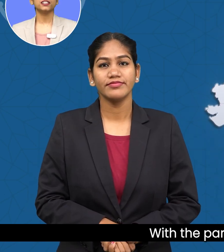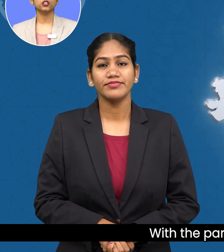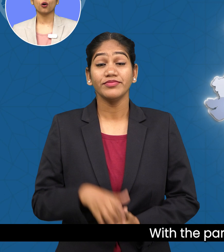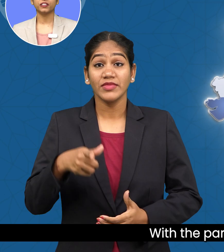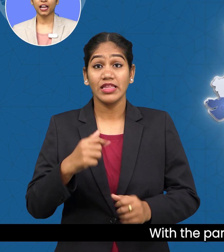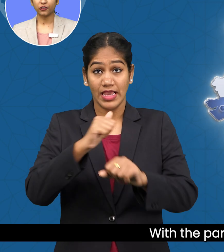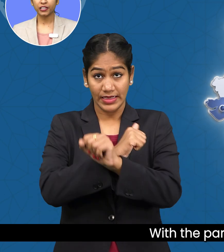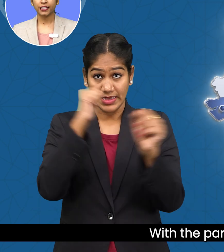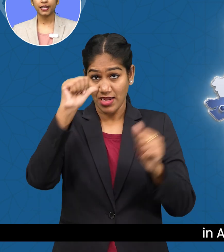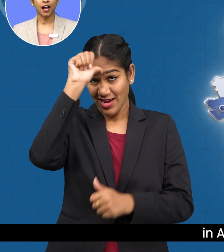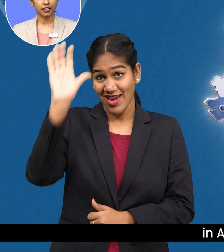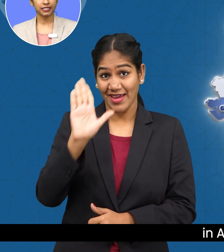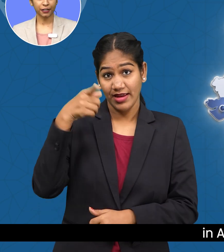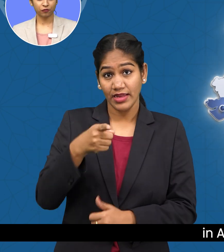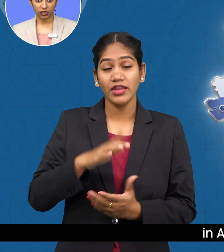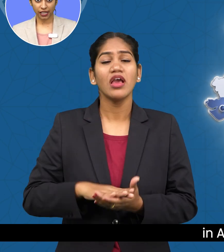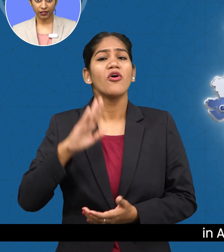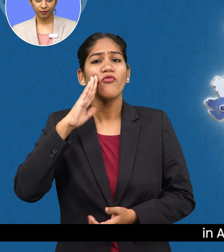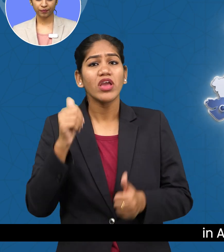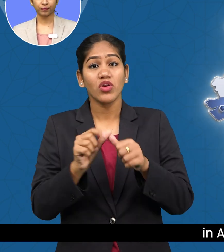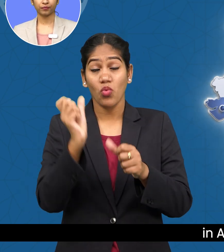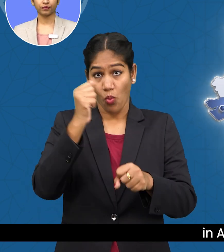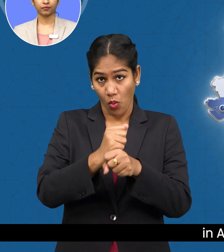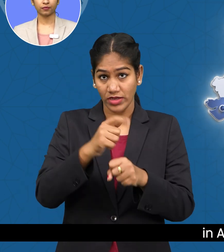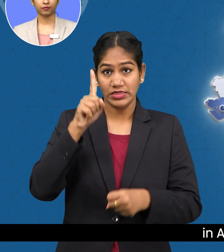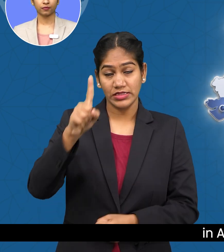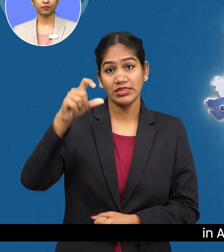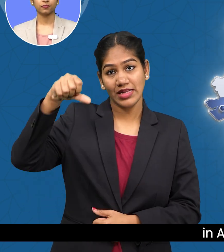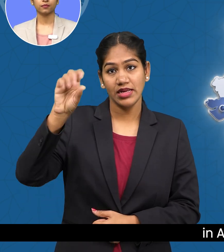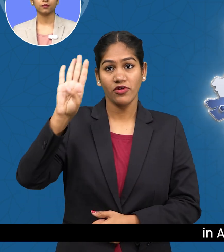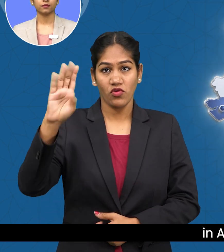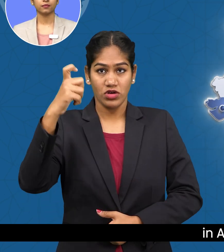With the partition of the country in August 1947,